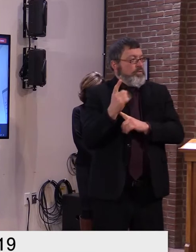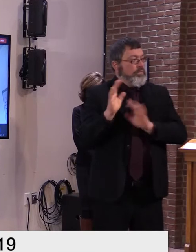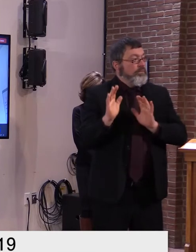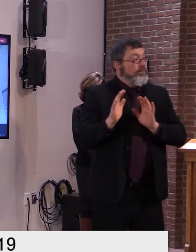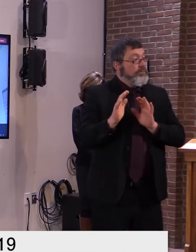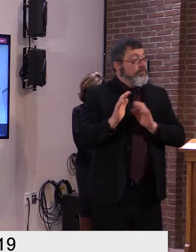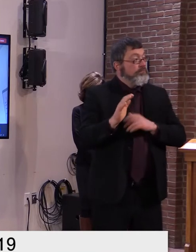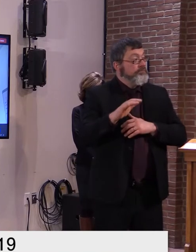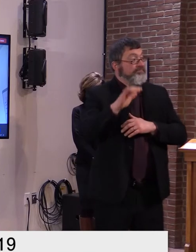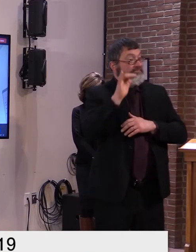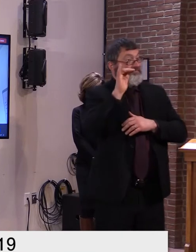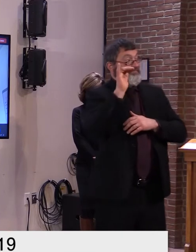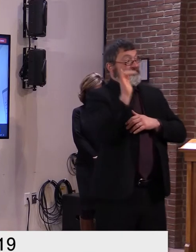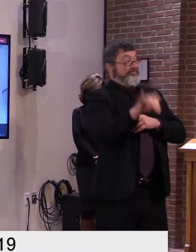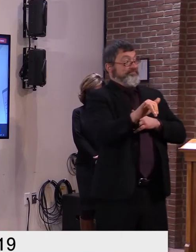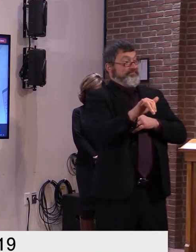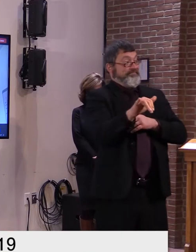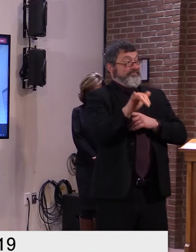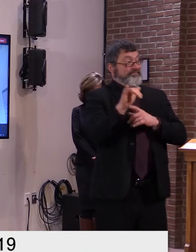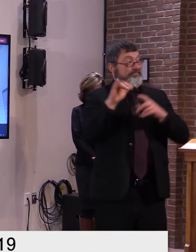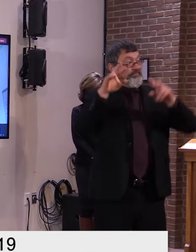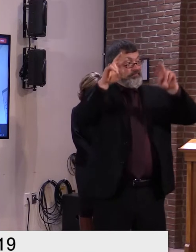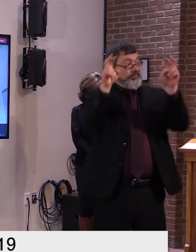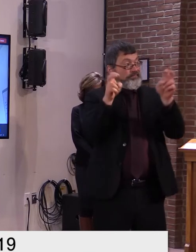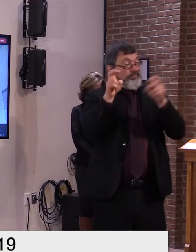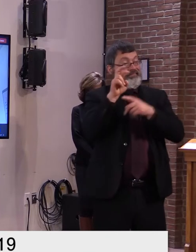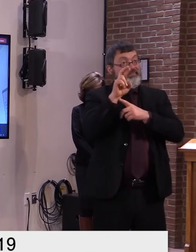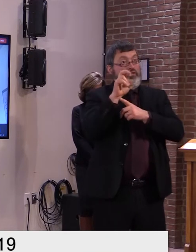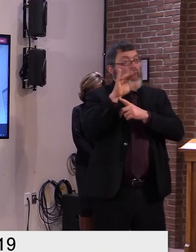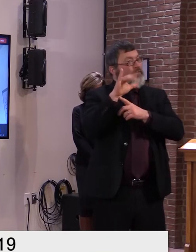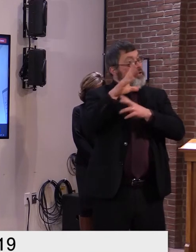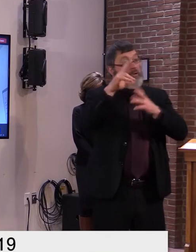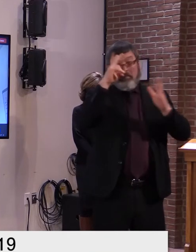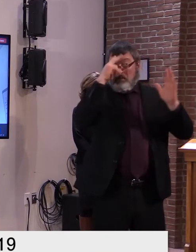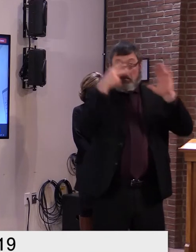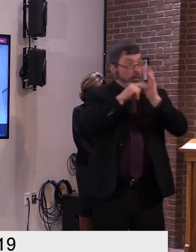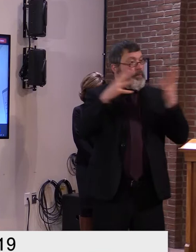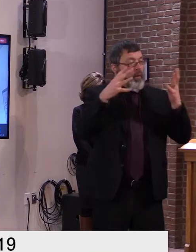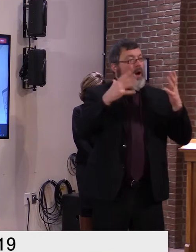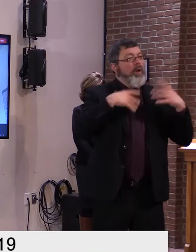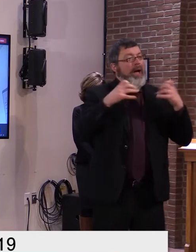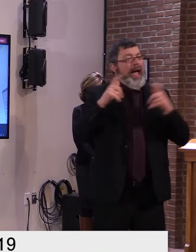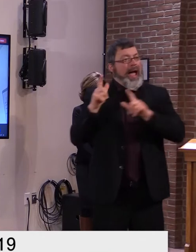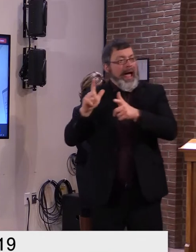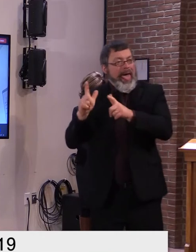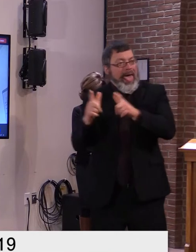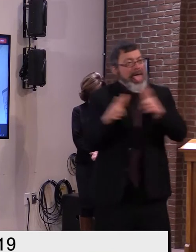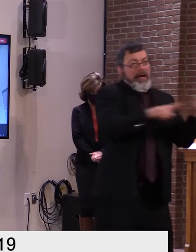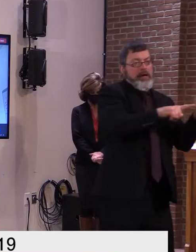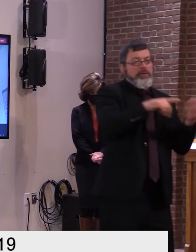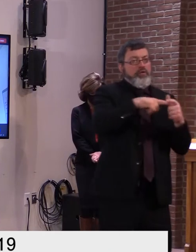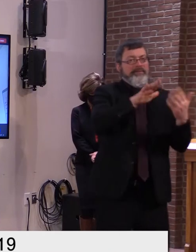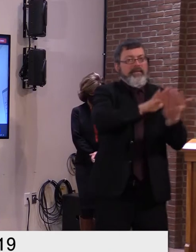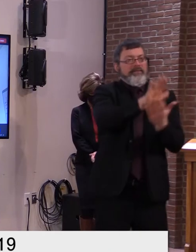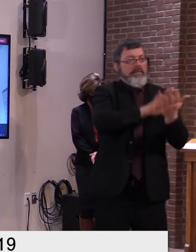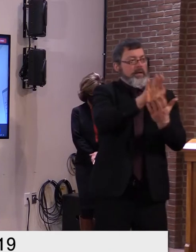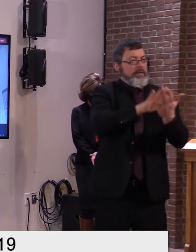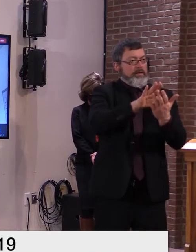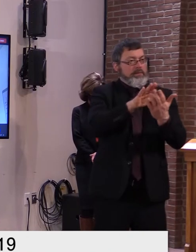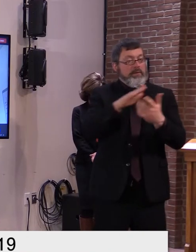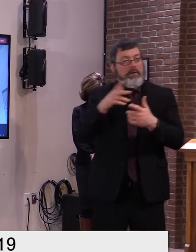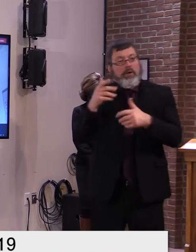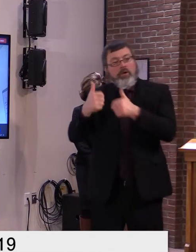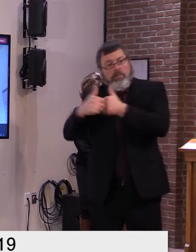to address the impact of this emergency on students. To that end, we'll continue to monitor the modes of learning through our monthly survey.